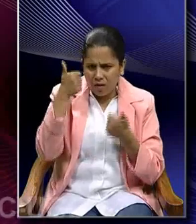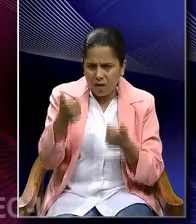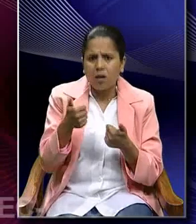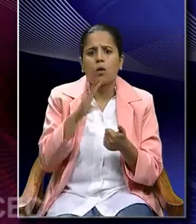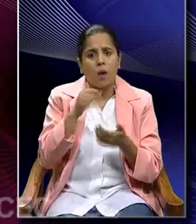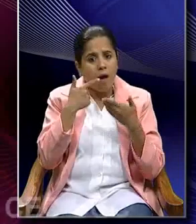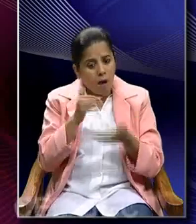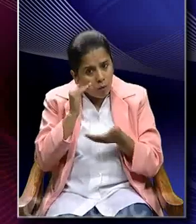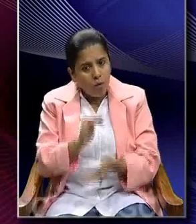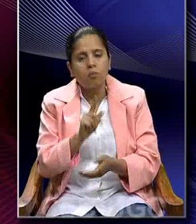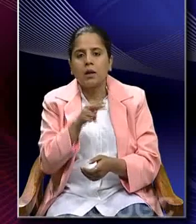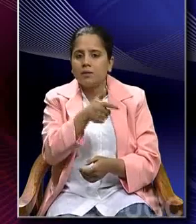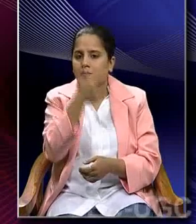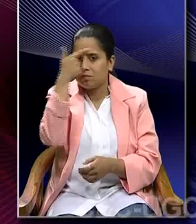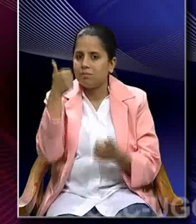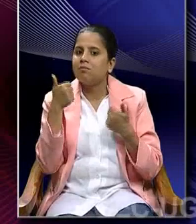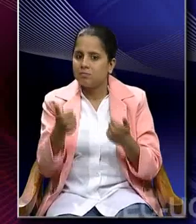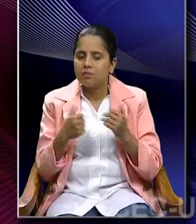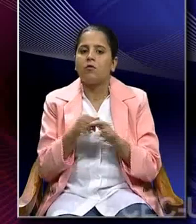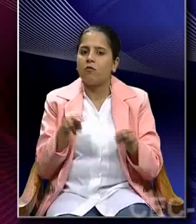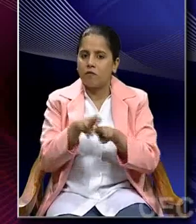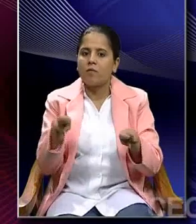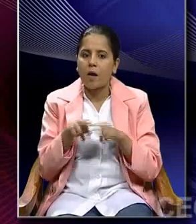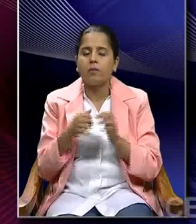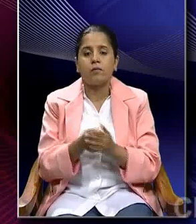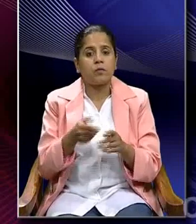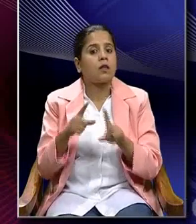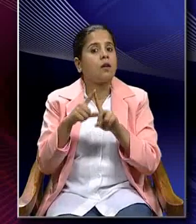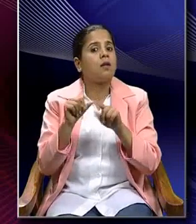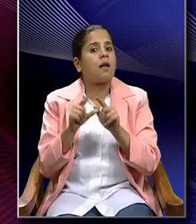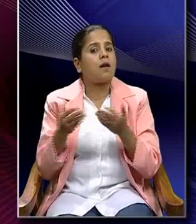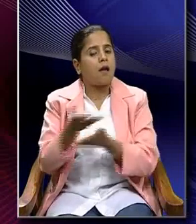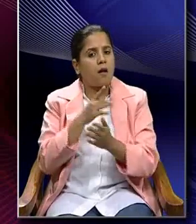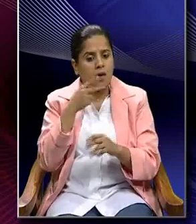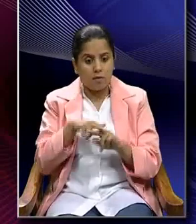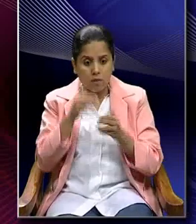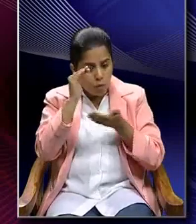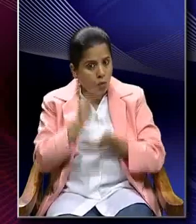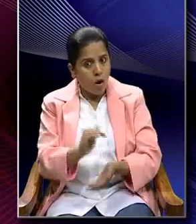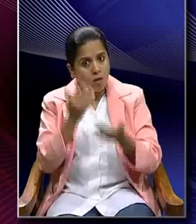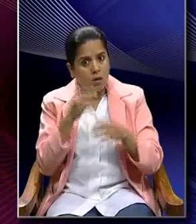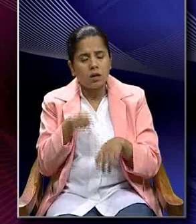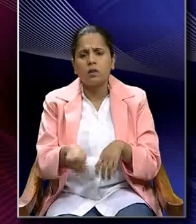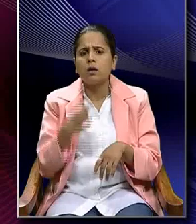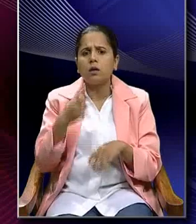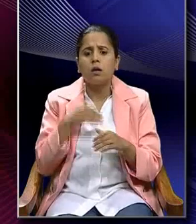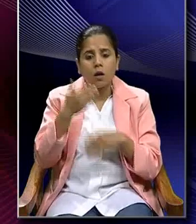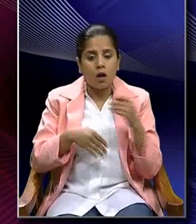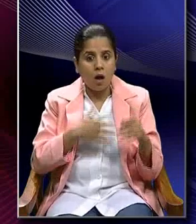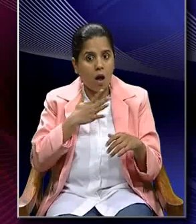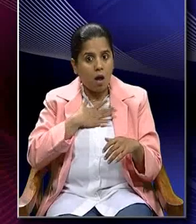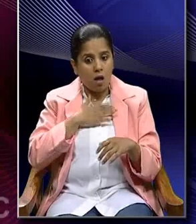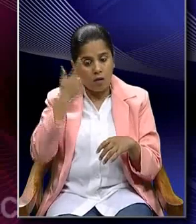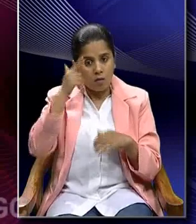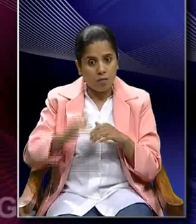to be born. Then we have data that once she is born, the chances of survival for the